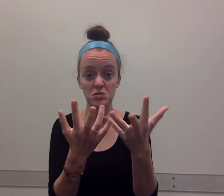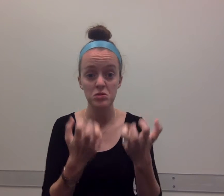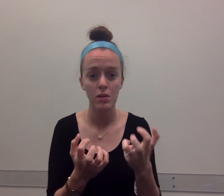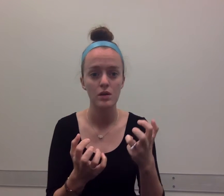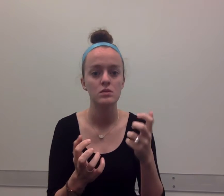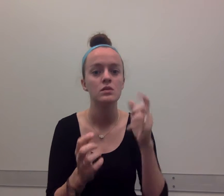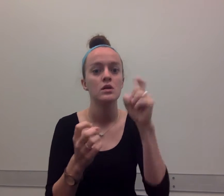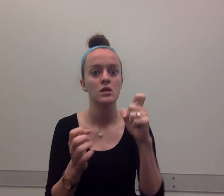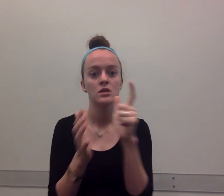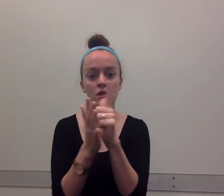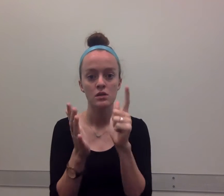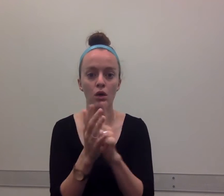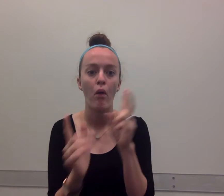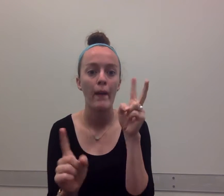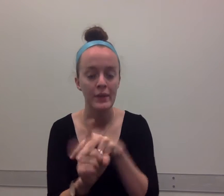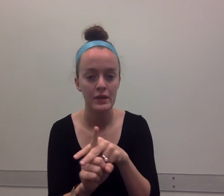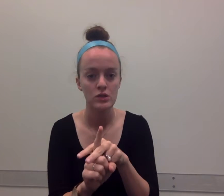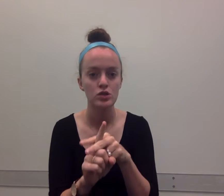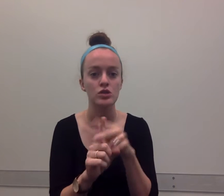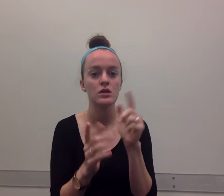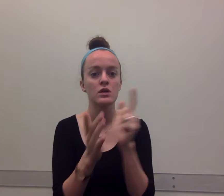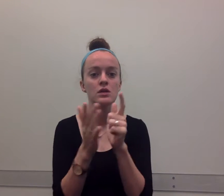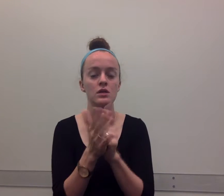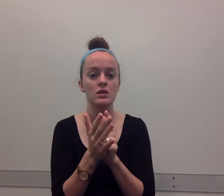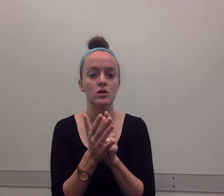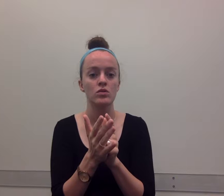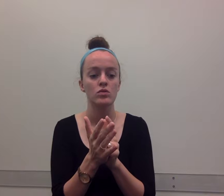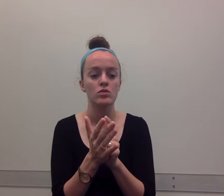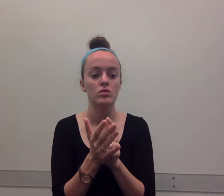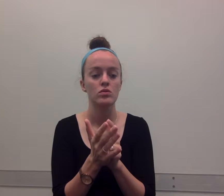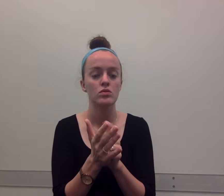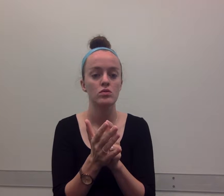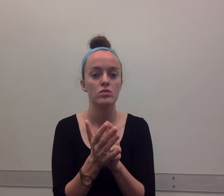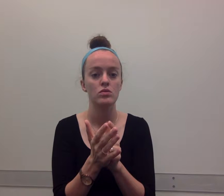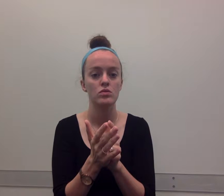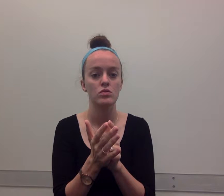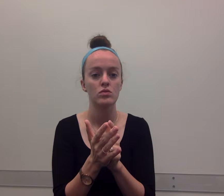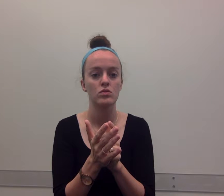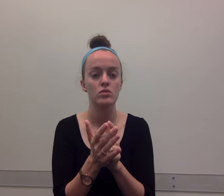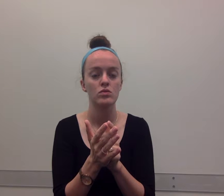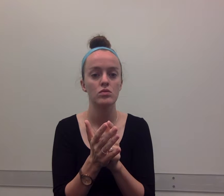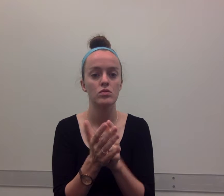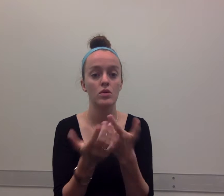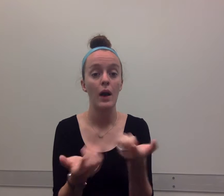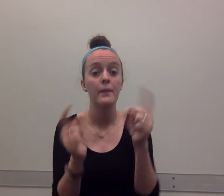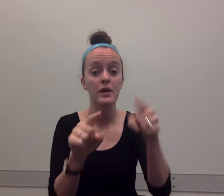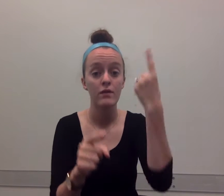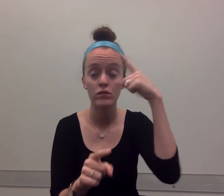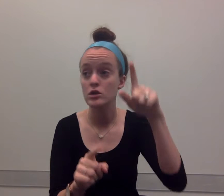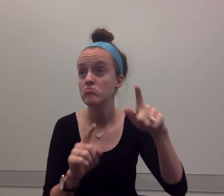and a legal consequence for many of the residents of Little Rock and for Pulaski County.